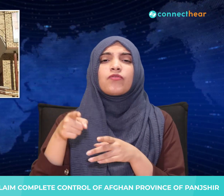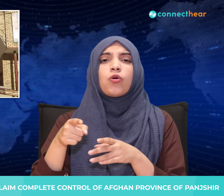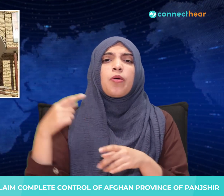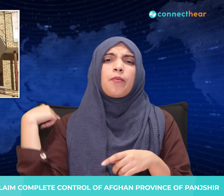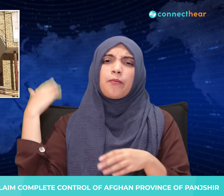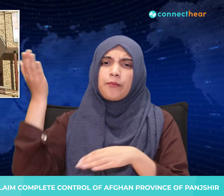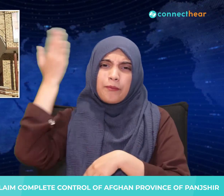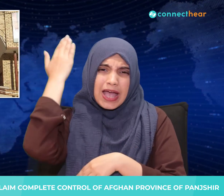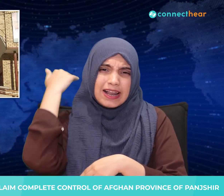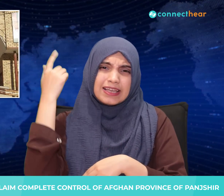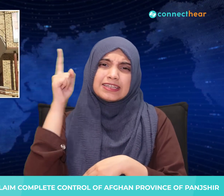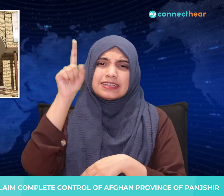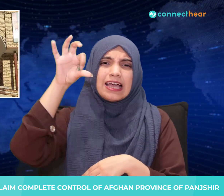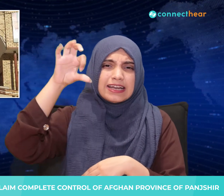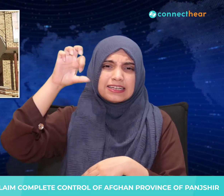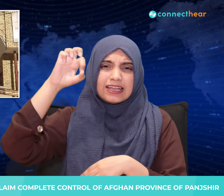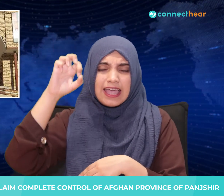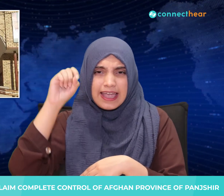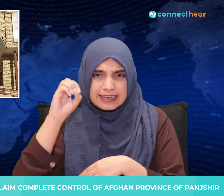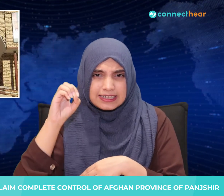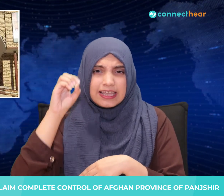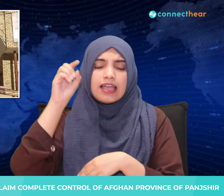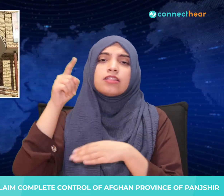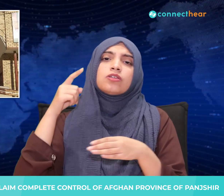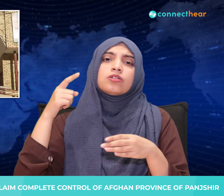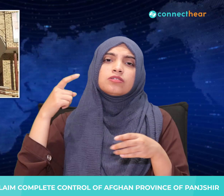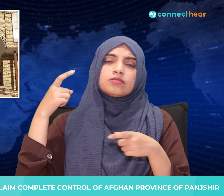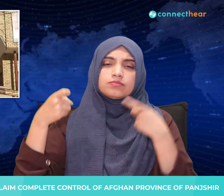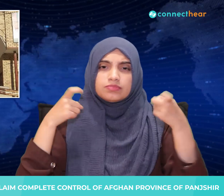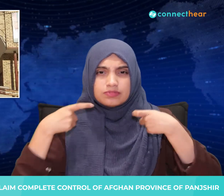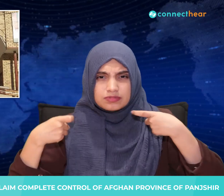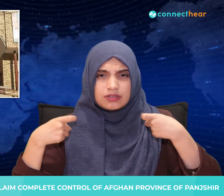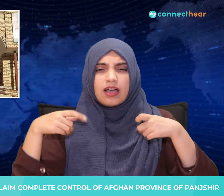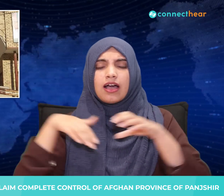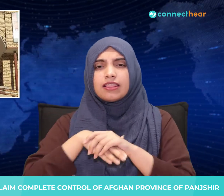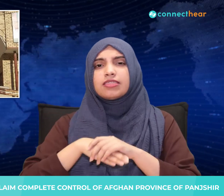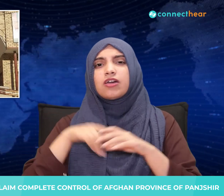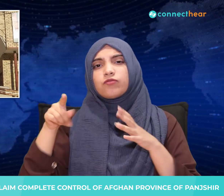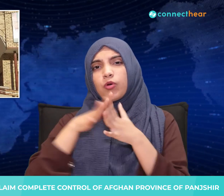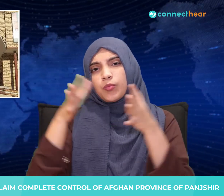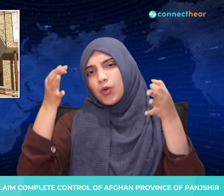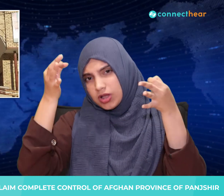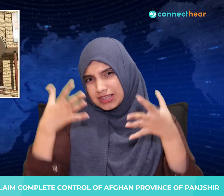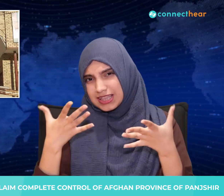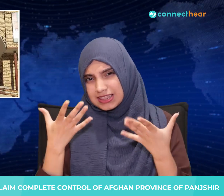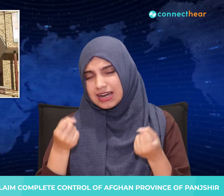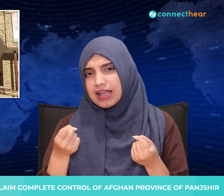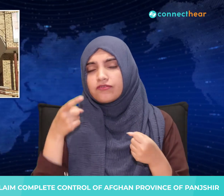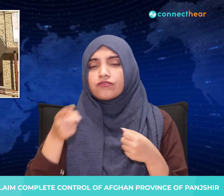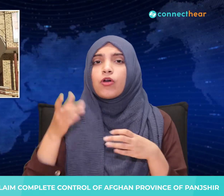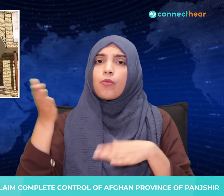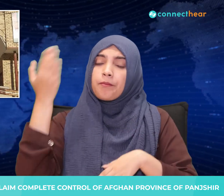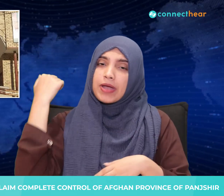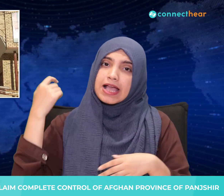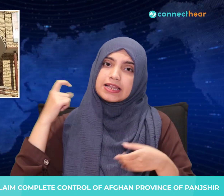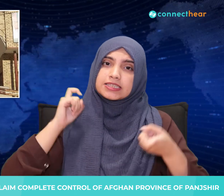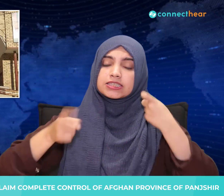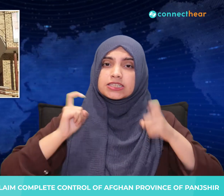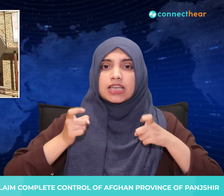war in the 1980s to oust the Soviet presence, has proved very difficult